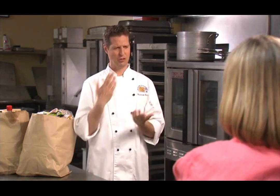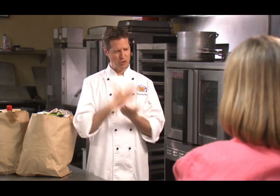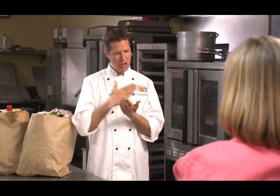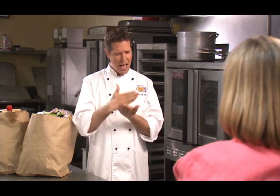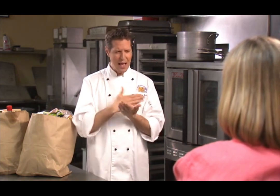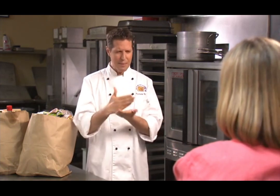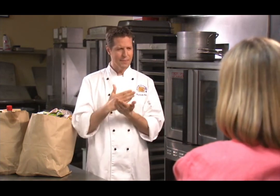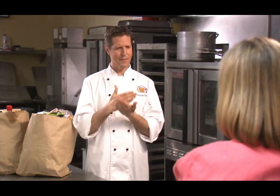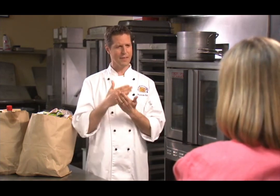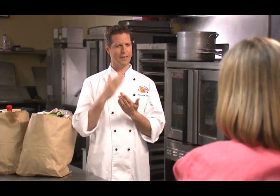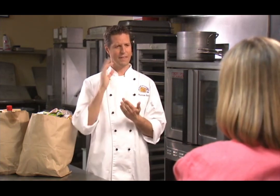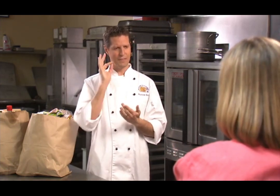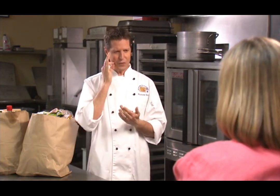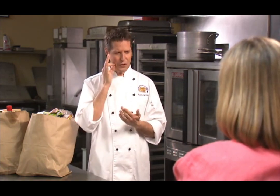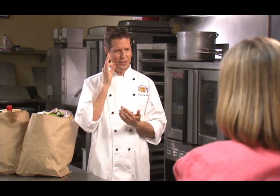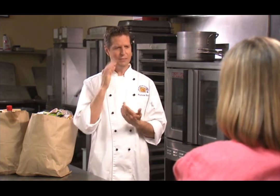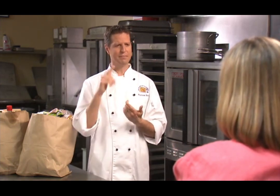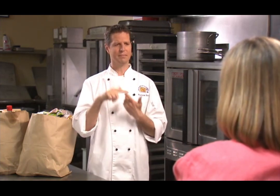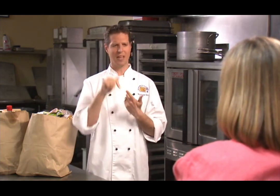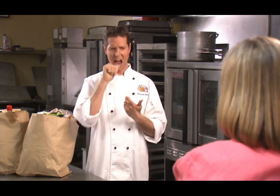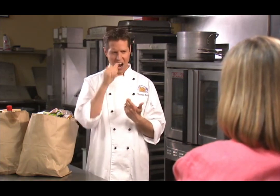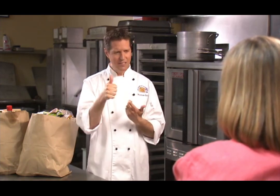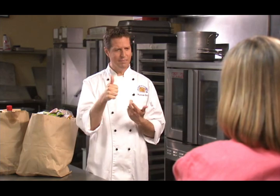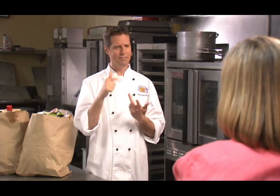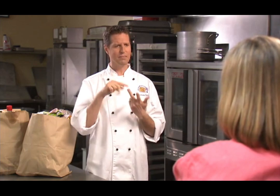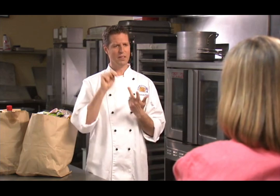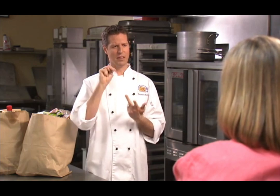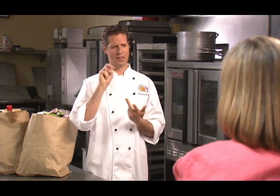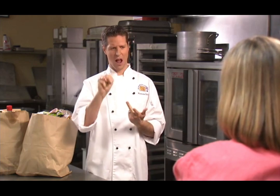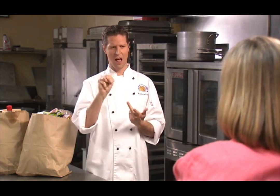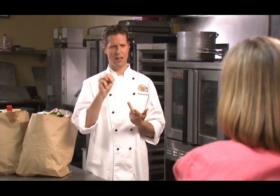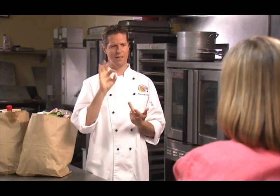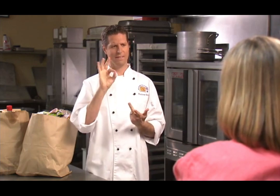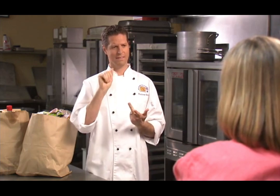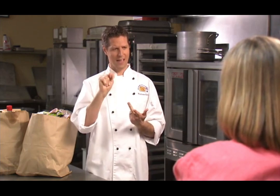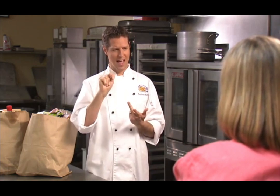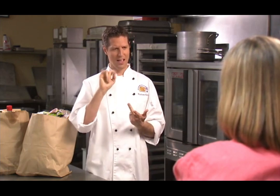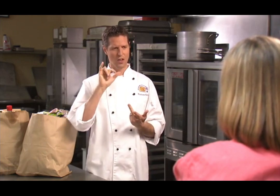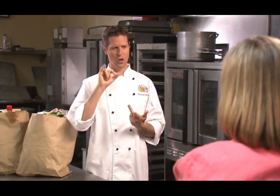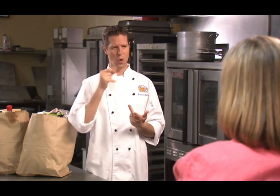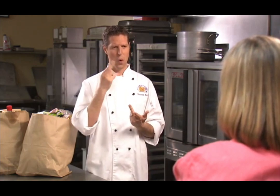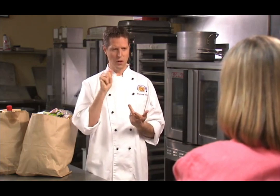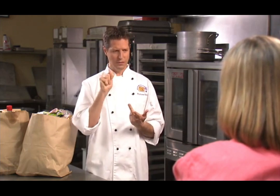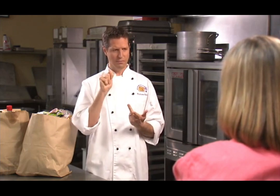It's easy to mix non-fat yogurt with chopped fruits and nuts to make parfaits.